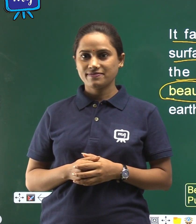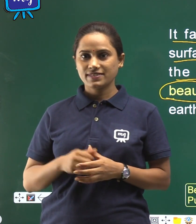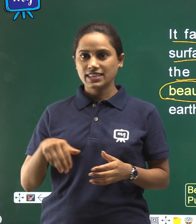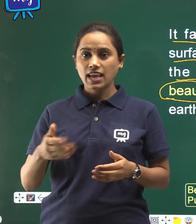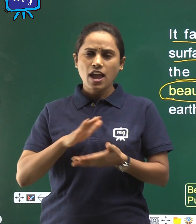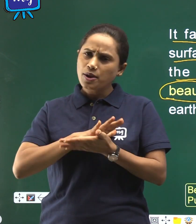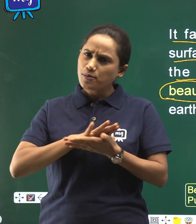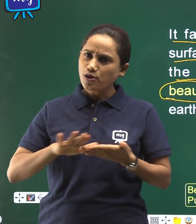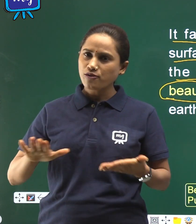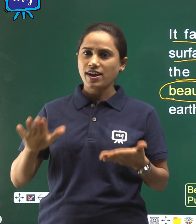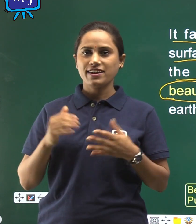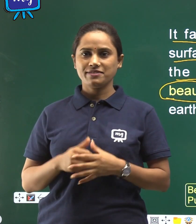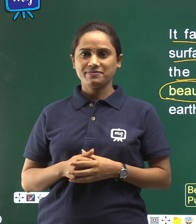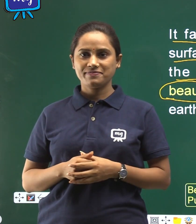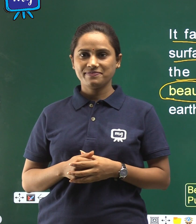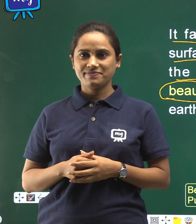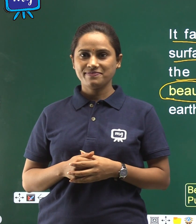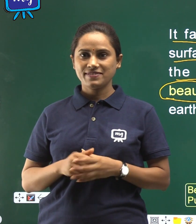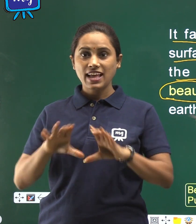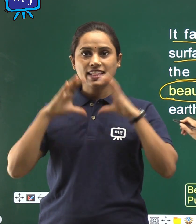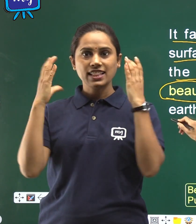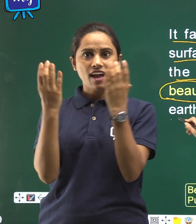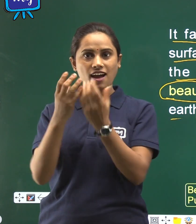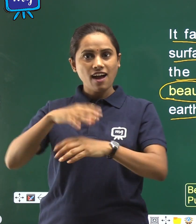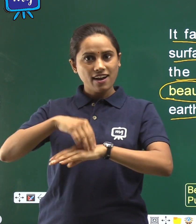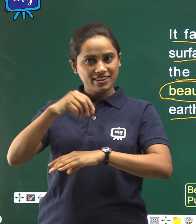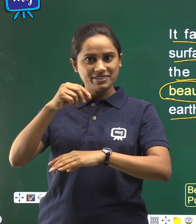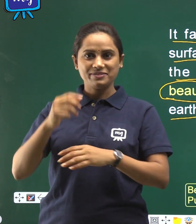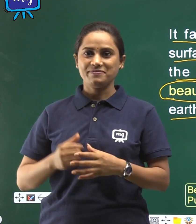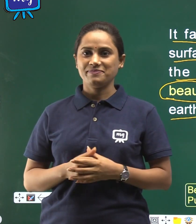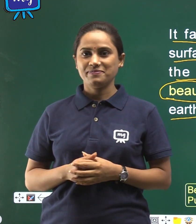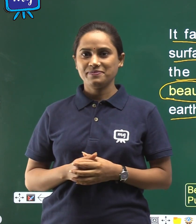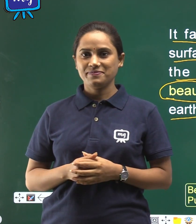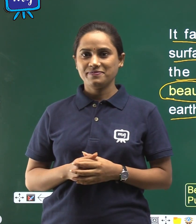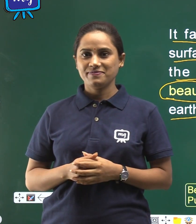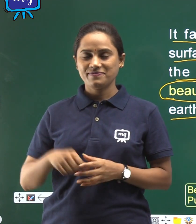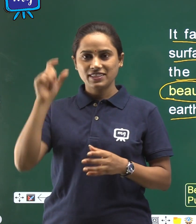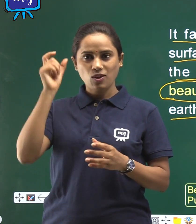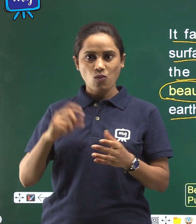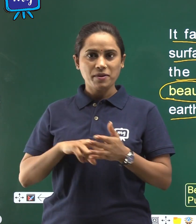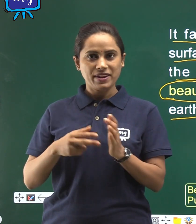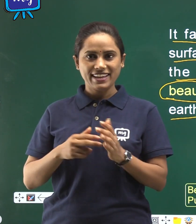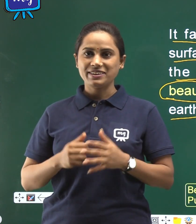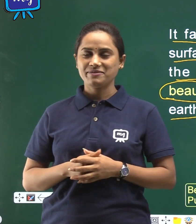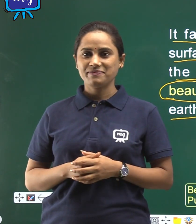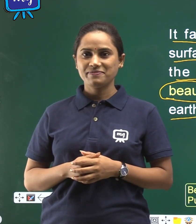and purify the earth. Word meaning: